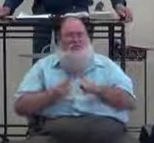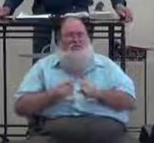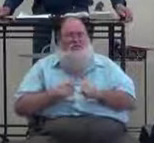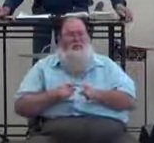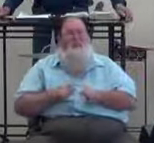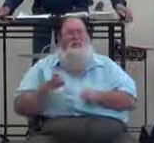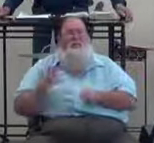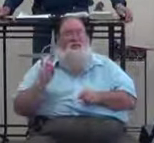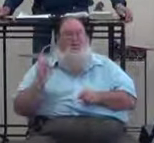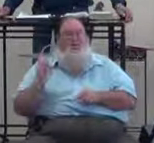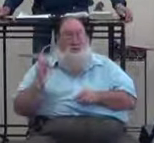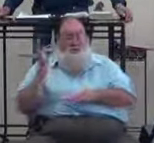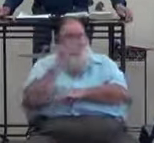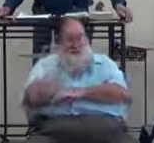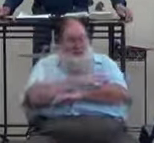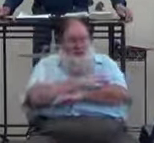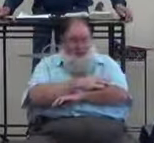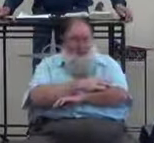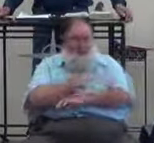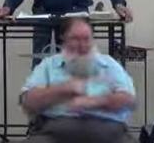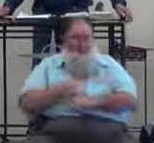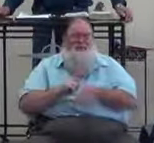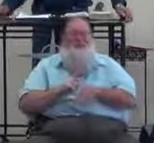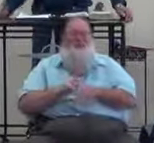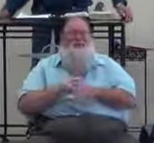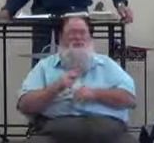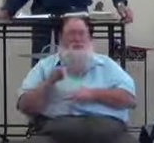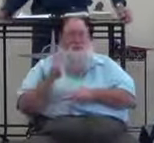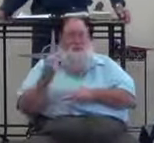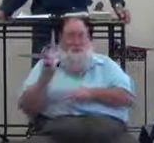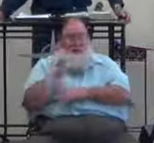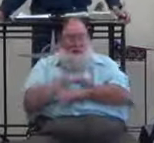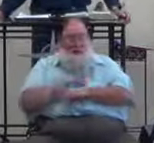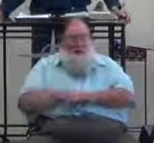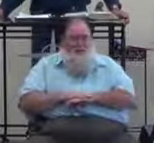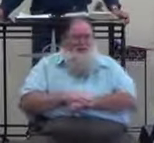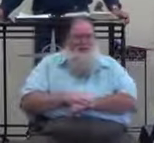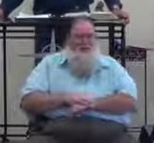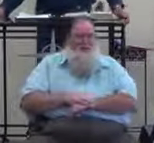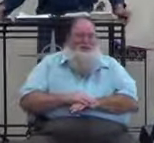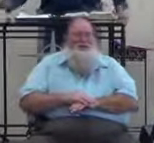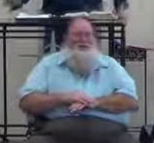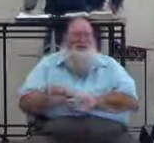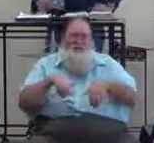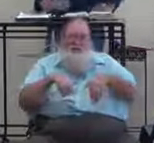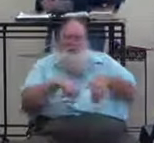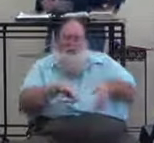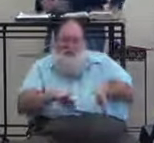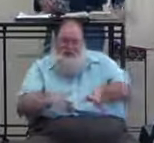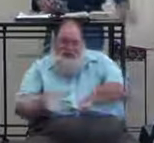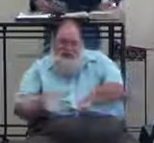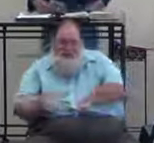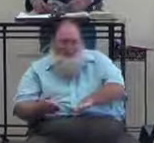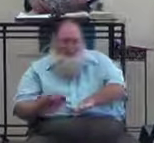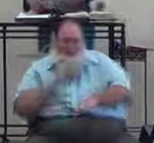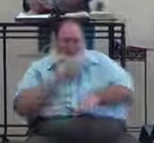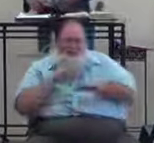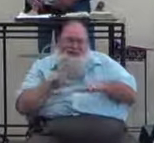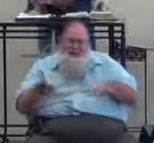spent 2 days at resorts on the Dead Sea, which sounds dreary and draft, but it is amazing. It